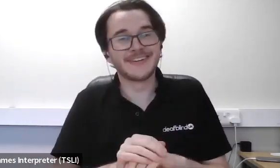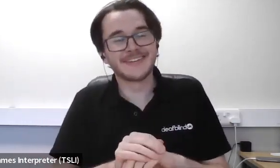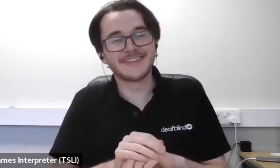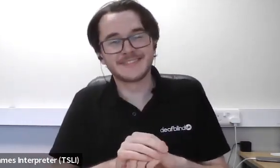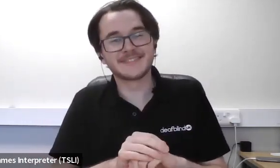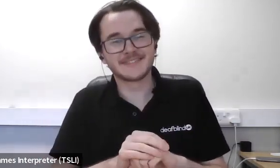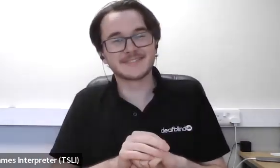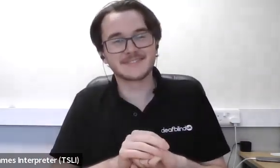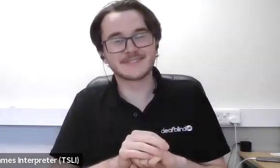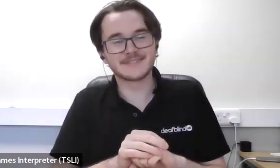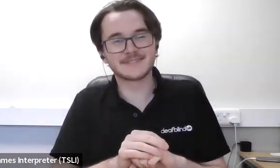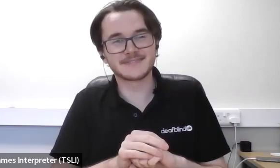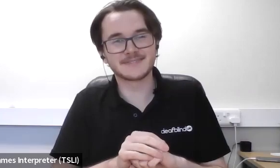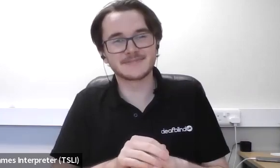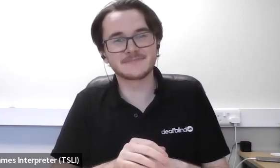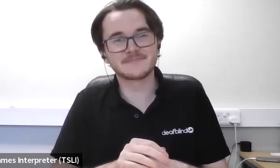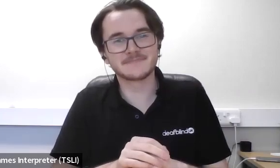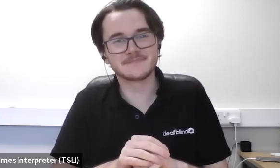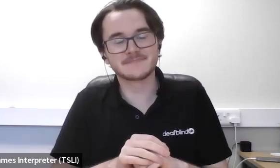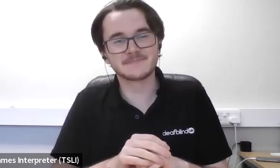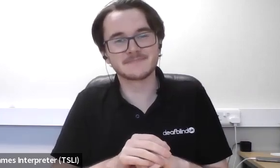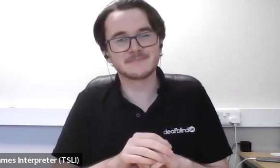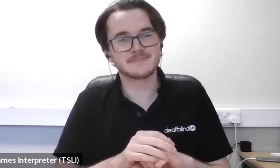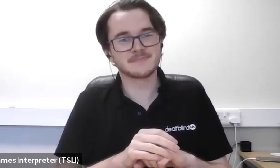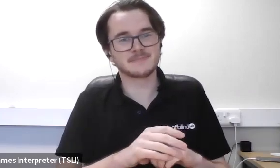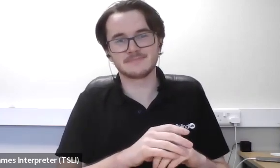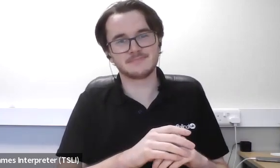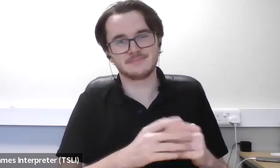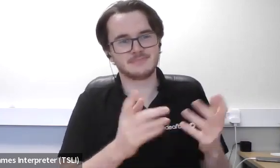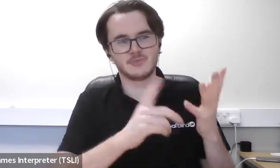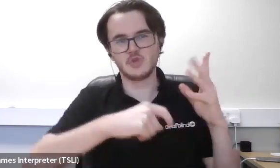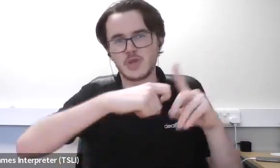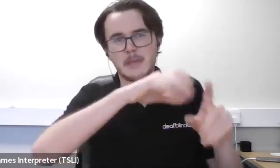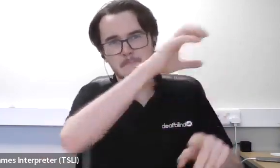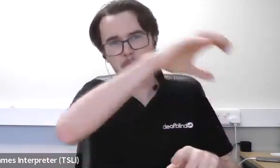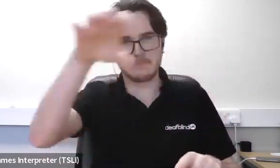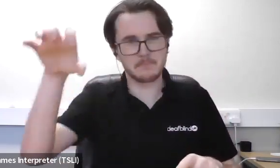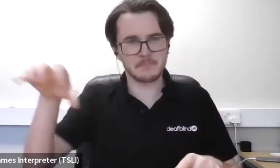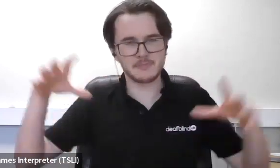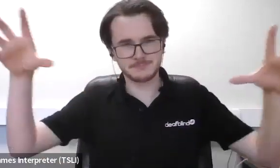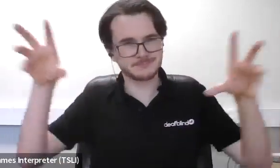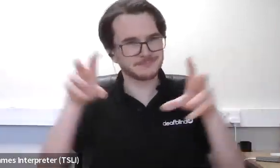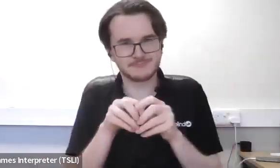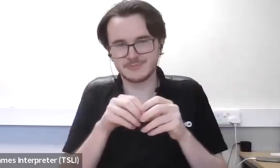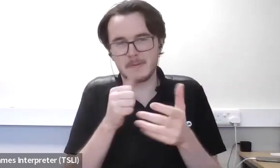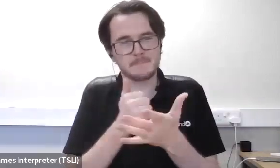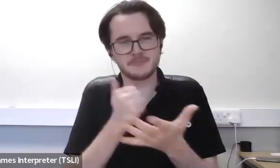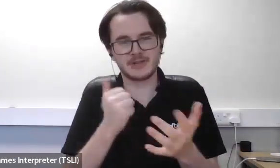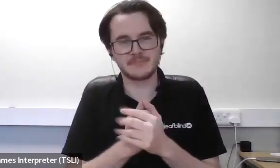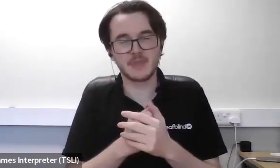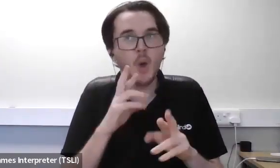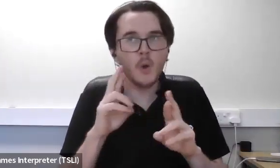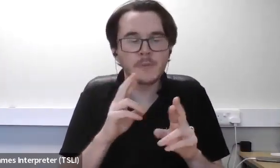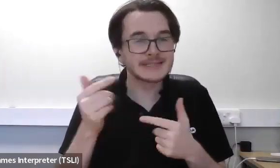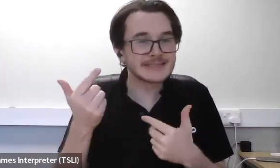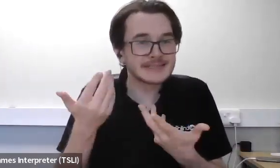not only from Leeds. I know some of you have come from other parts of the UK, so fantastic to see you all. I hope today's session is going to give you something